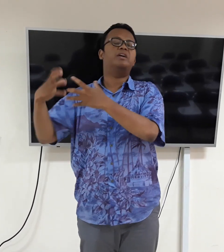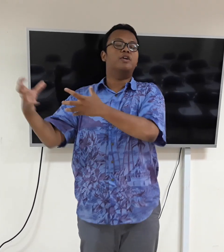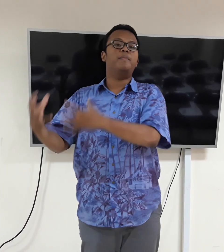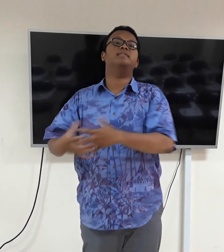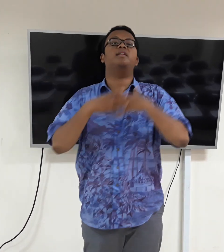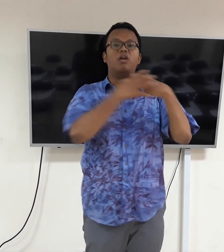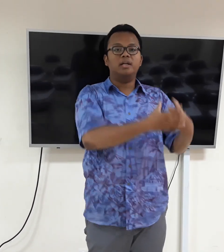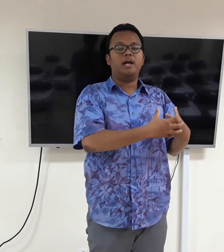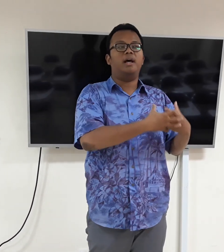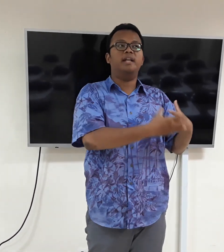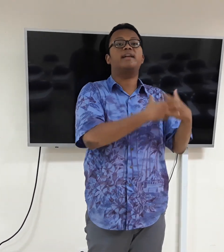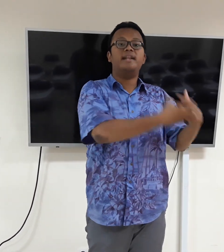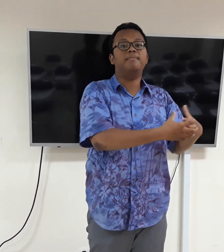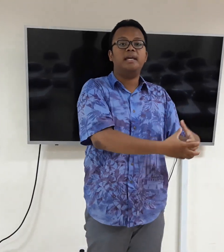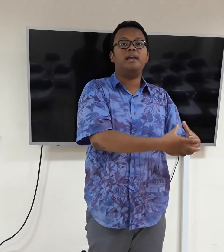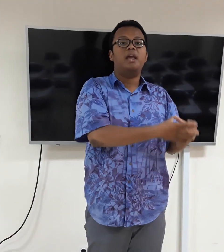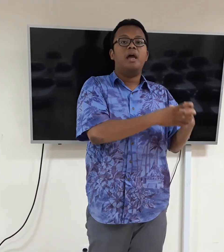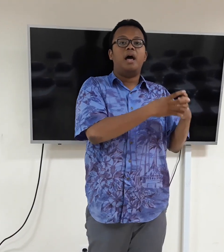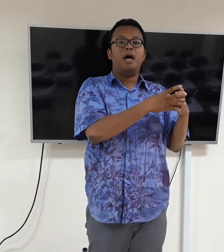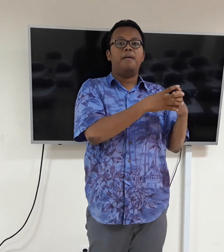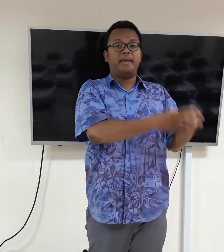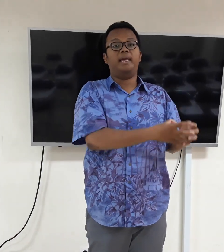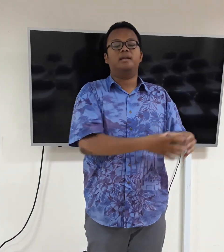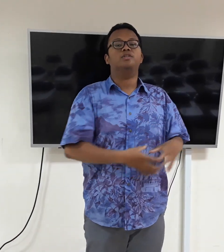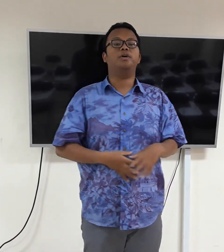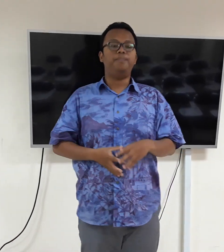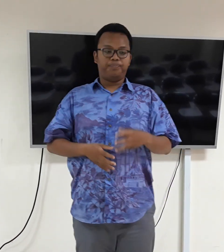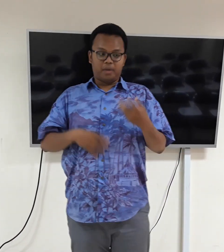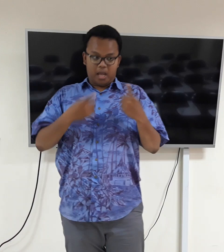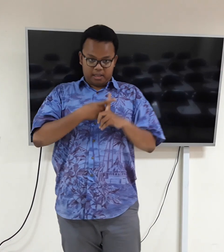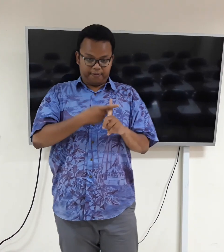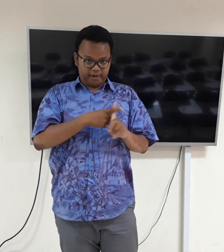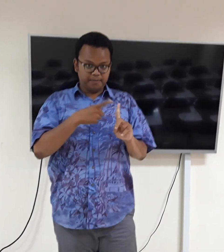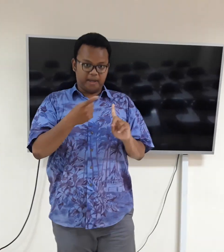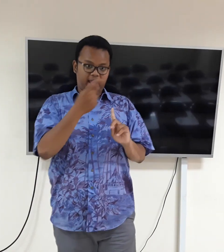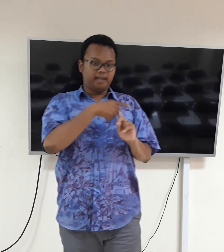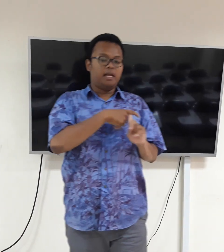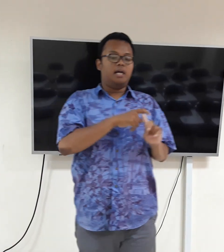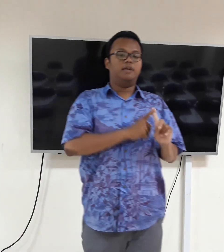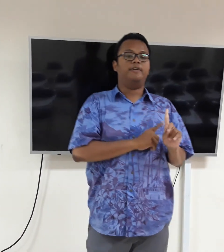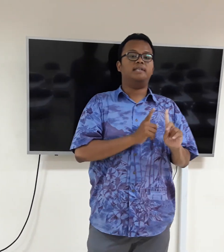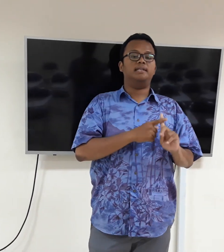group is in order in randomly making. So the first is